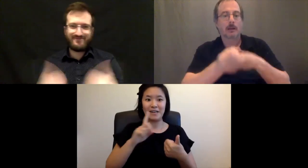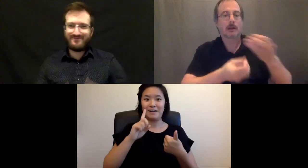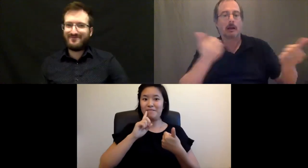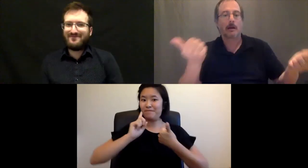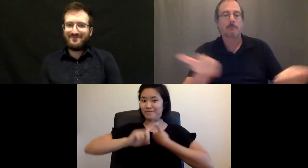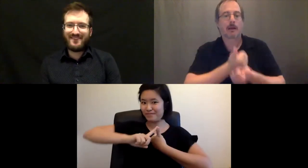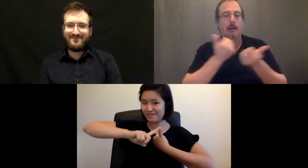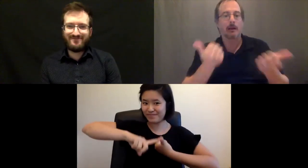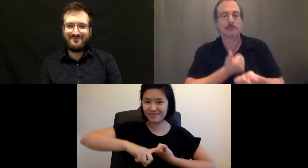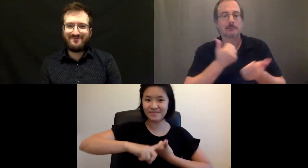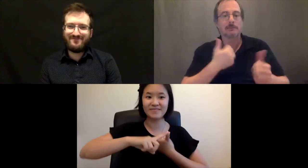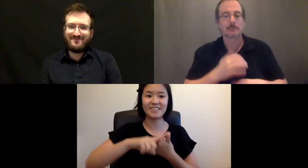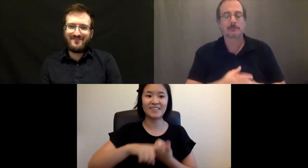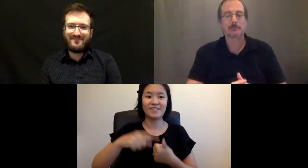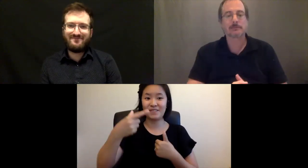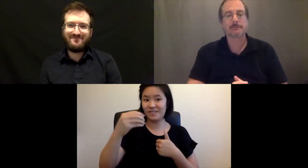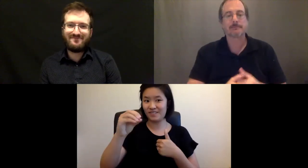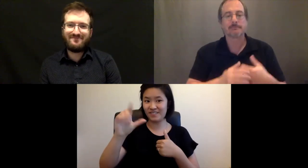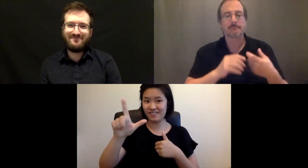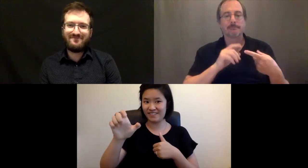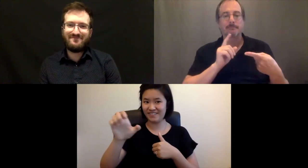Oh, there's so much I'd love to give them. Okay, firstly,